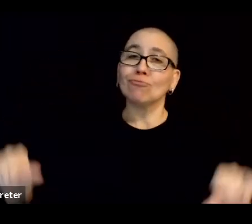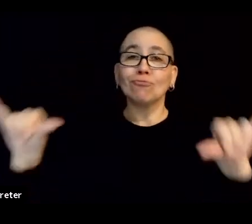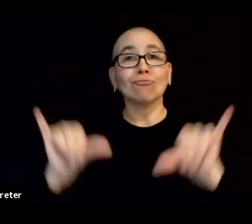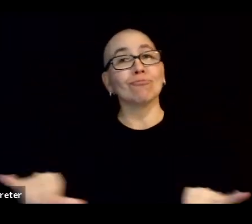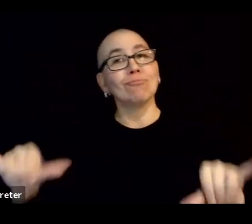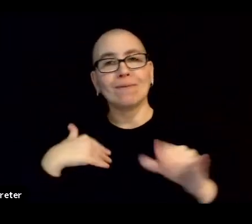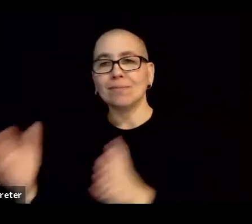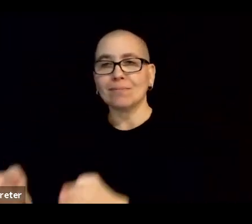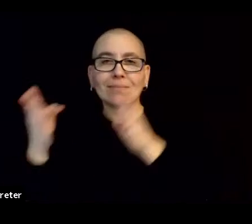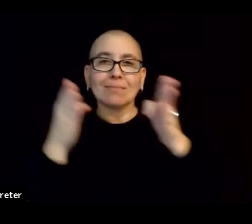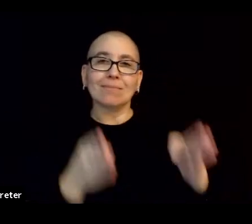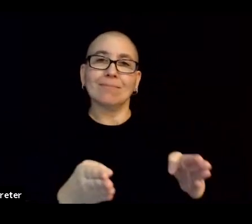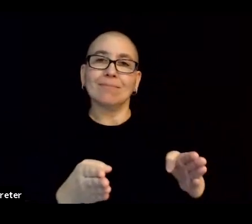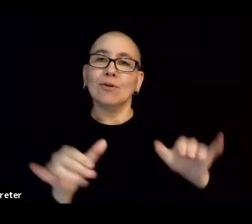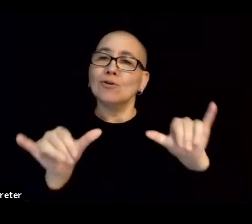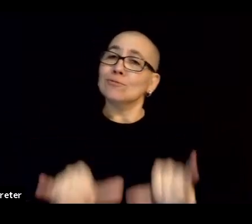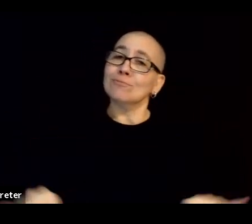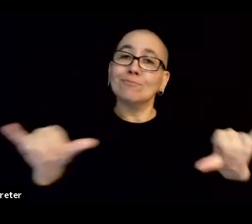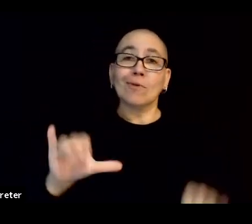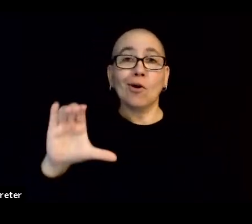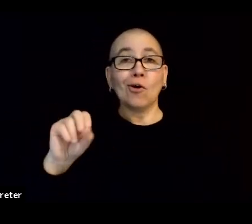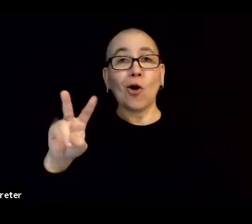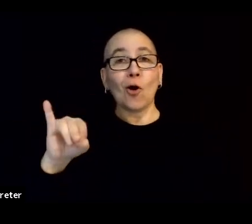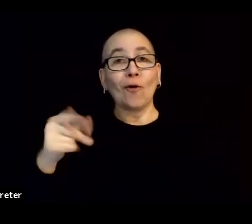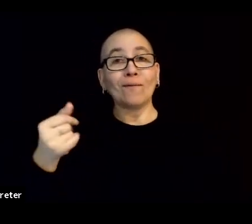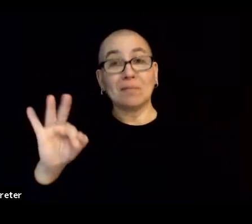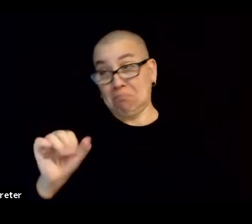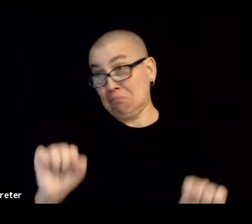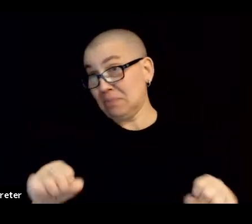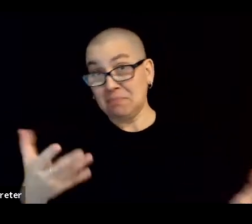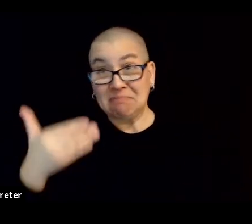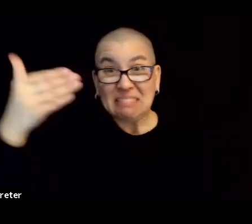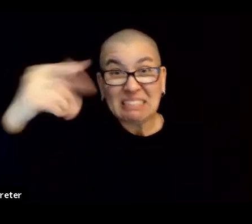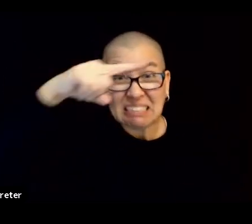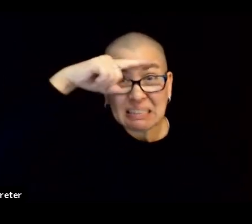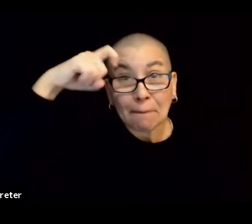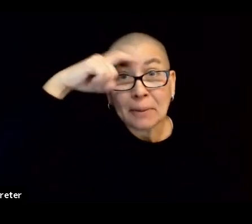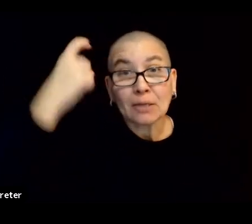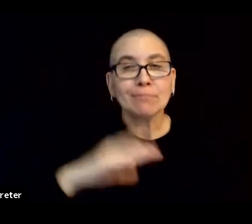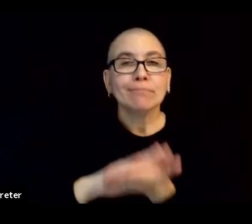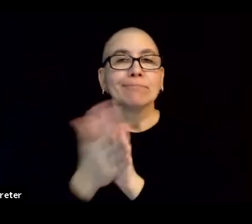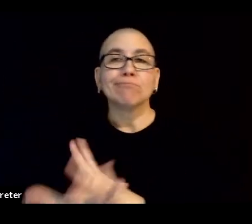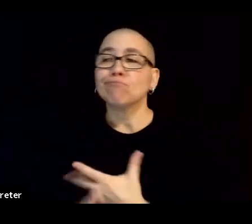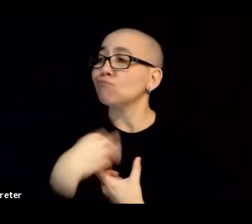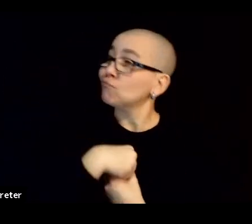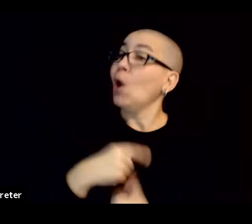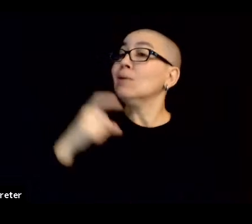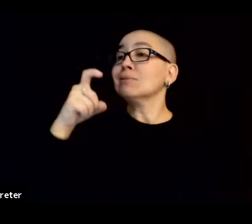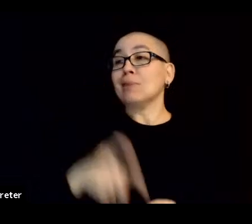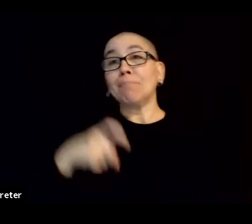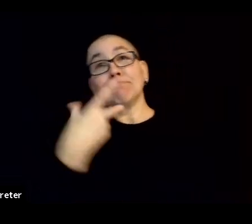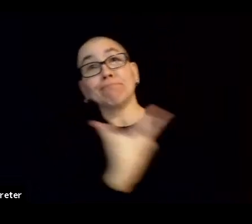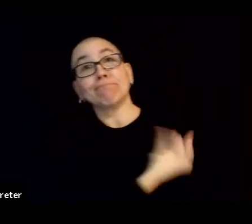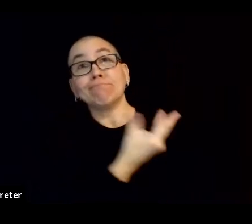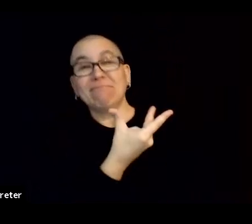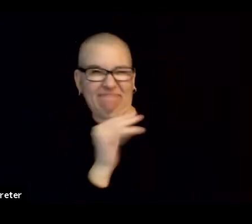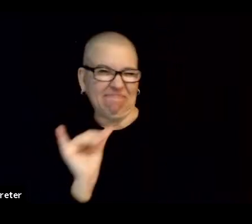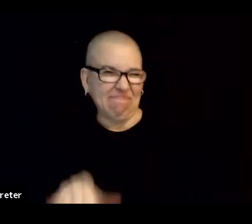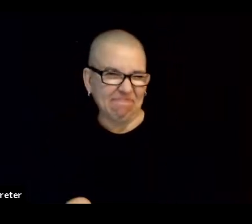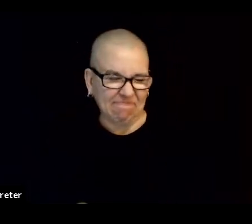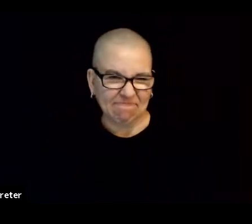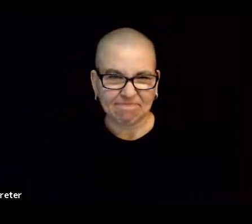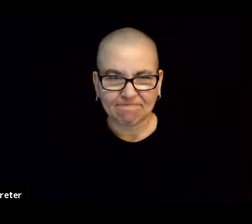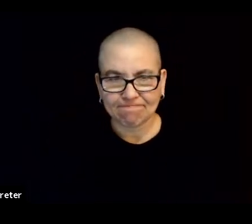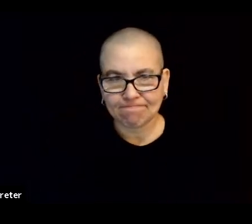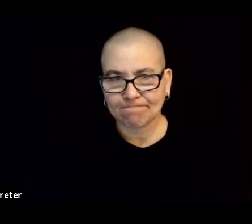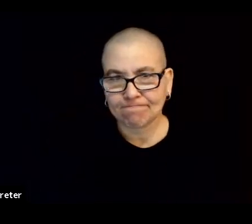guessing summer where you're looking. Okay, Hi, go ahead, Commissioner. Sorry, Tom.